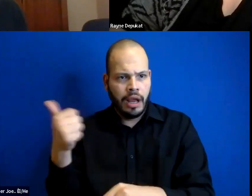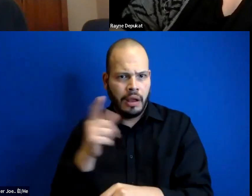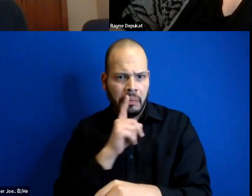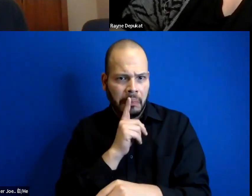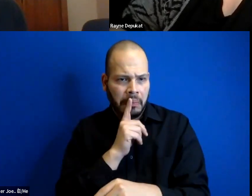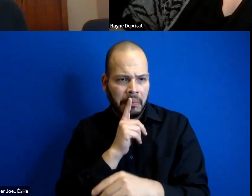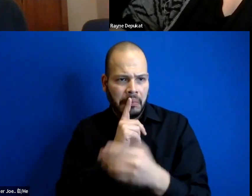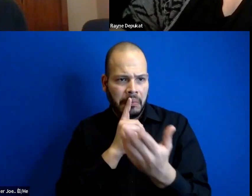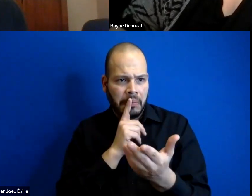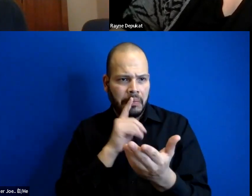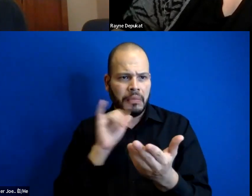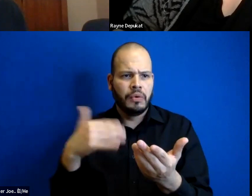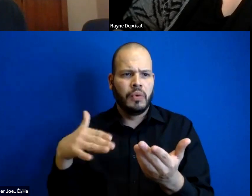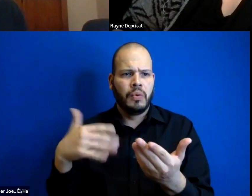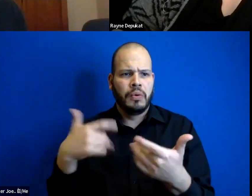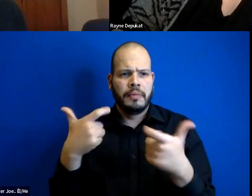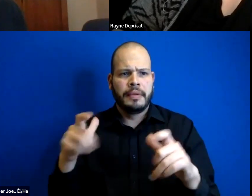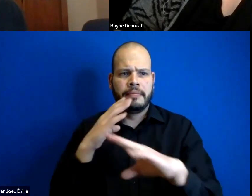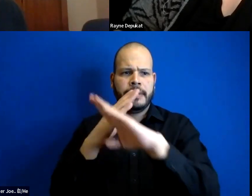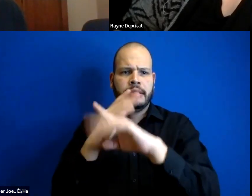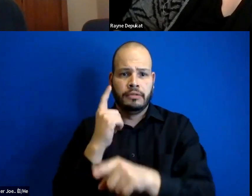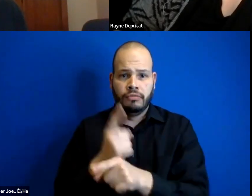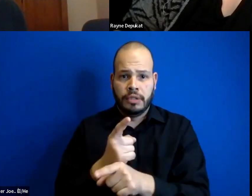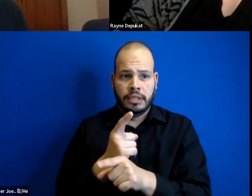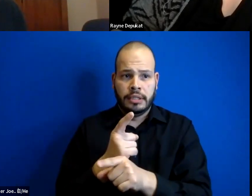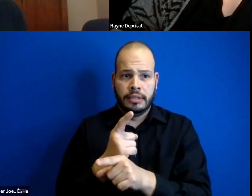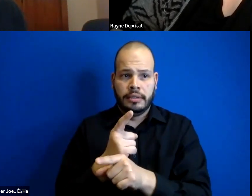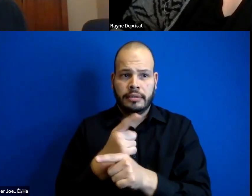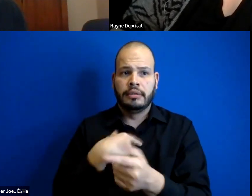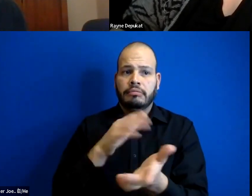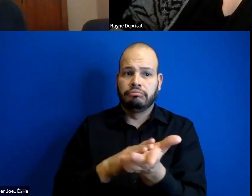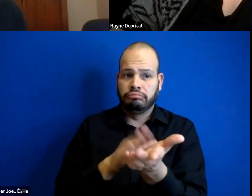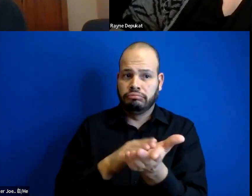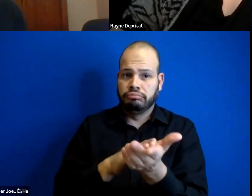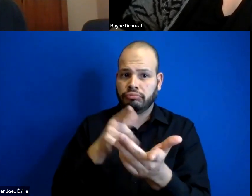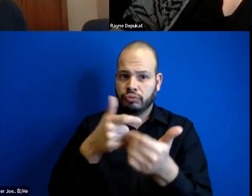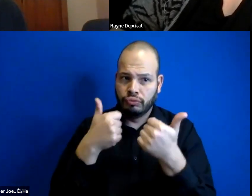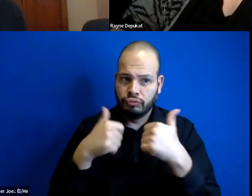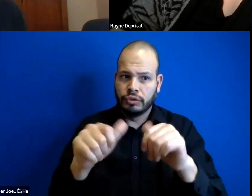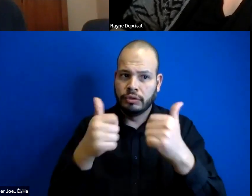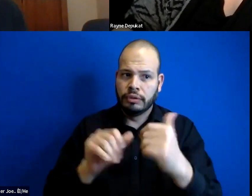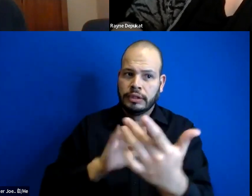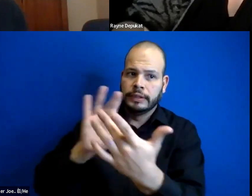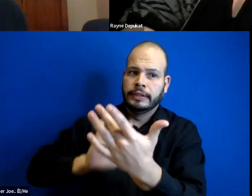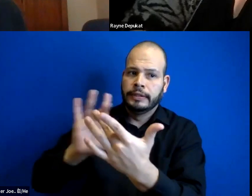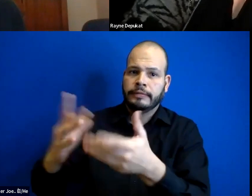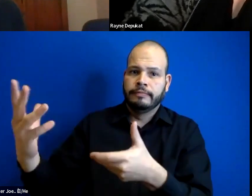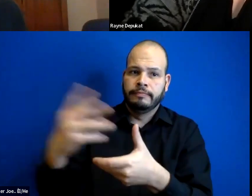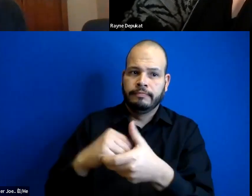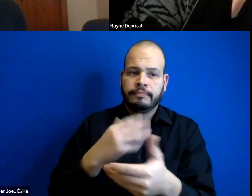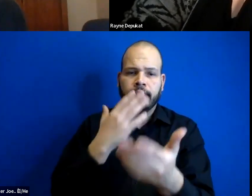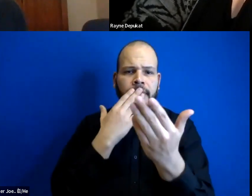huge barrier. So I applaud your efforts in trying to get them to broaden their vision. Thank you.